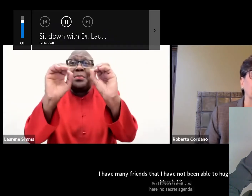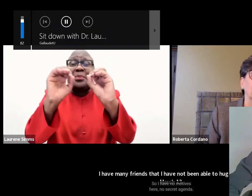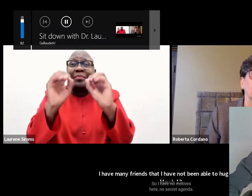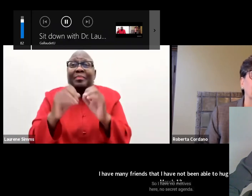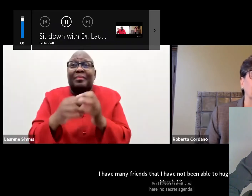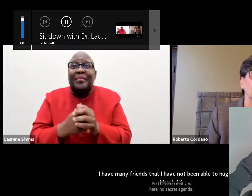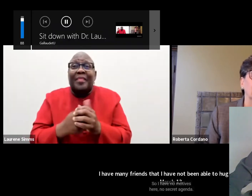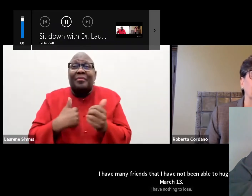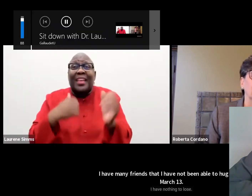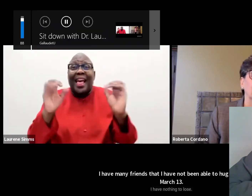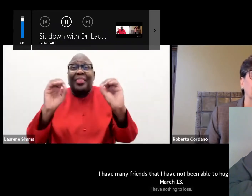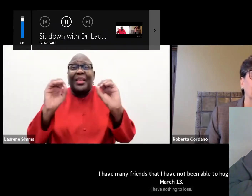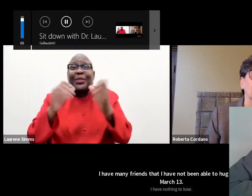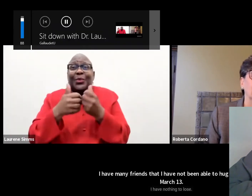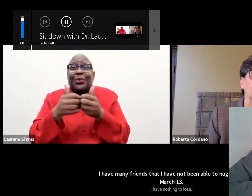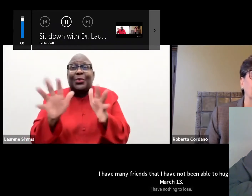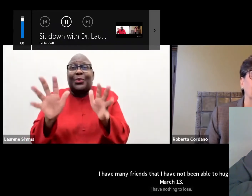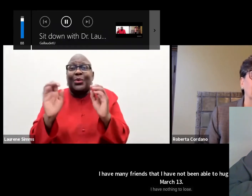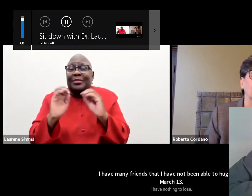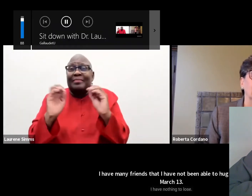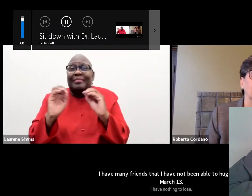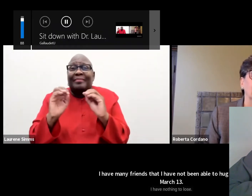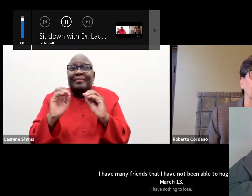There's no motive behind this,